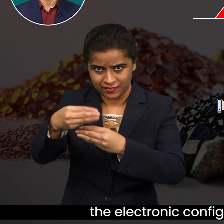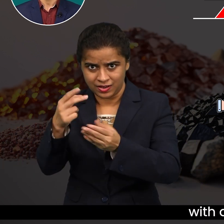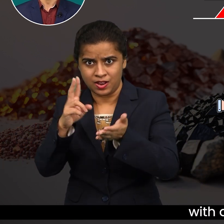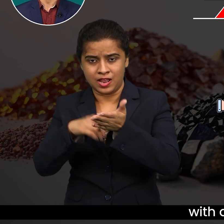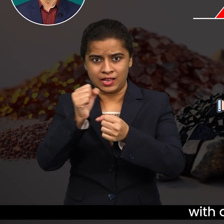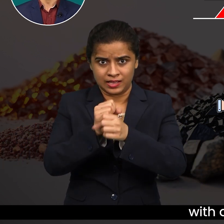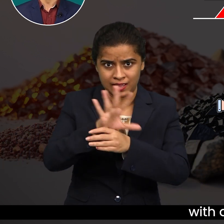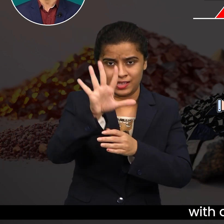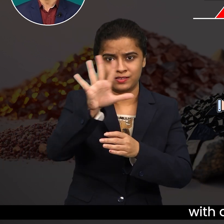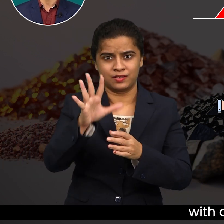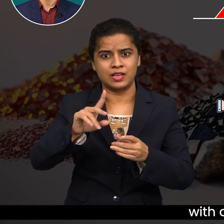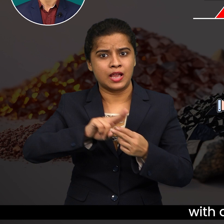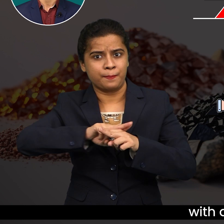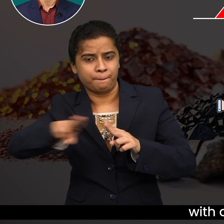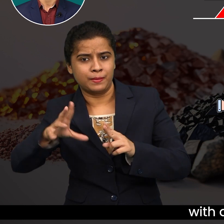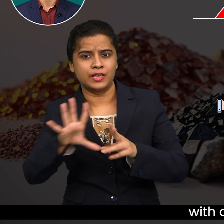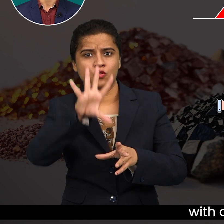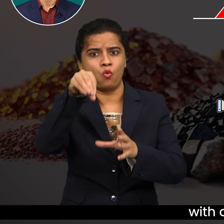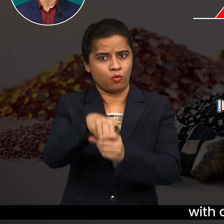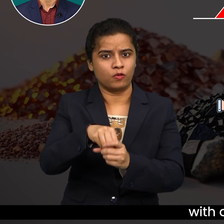gas with a complete octet.